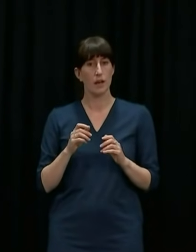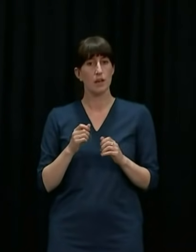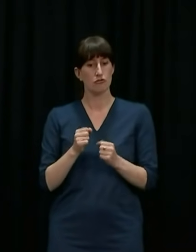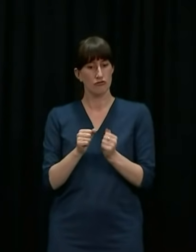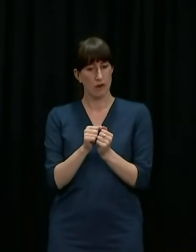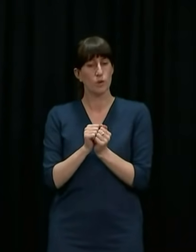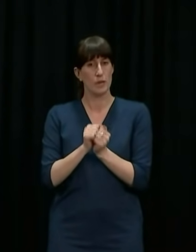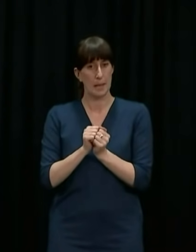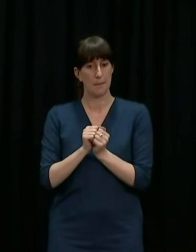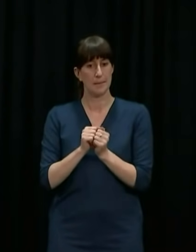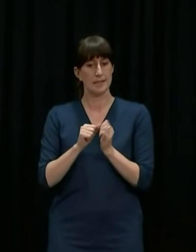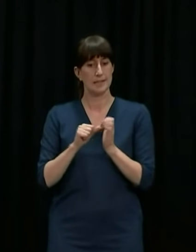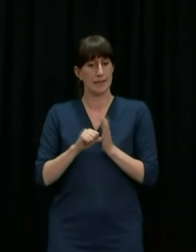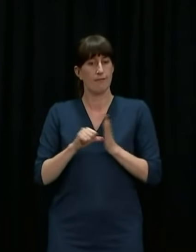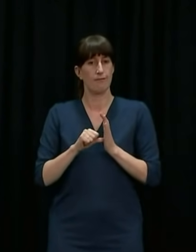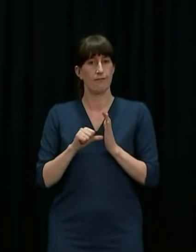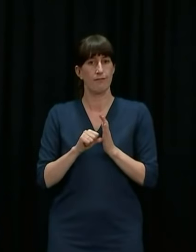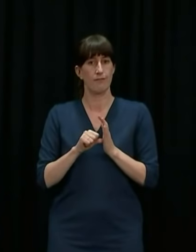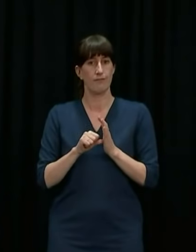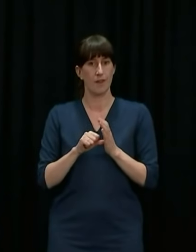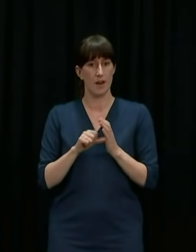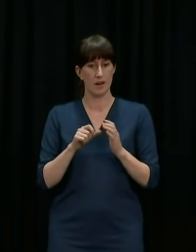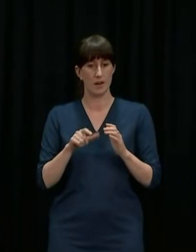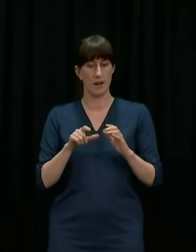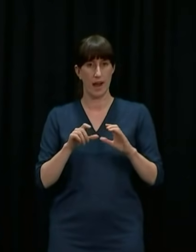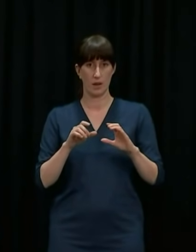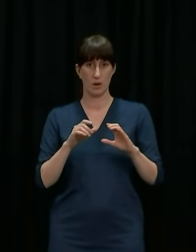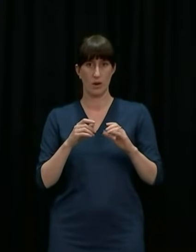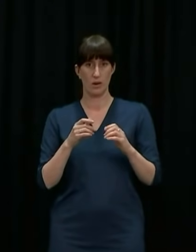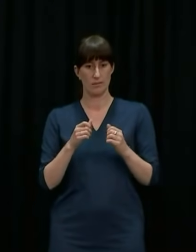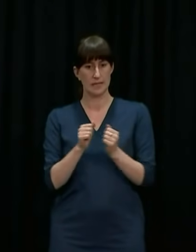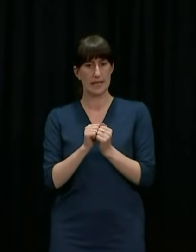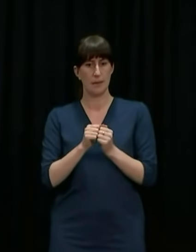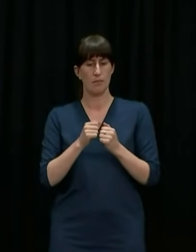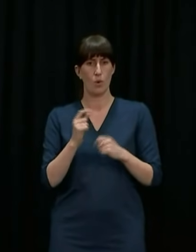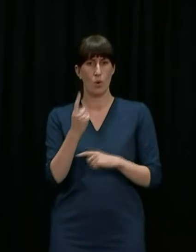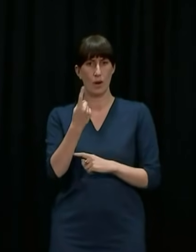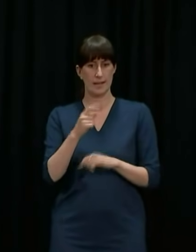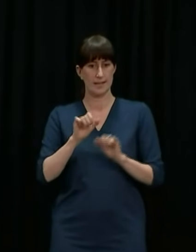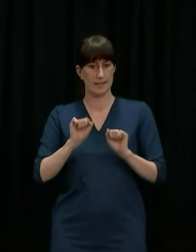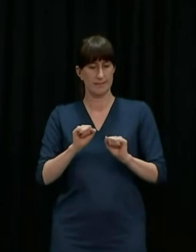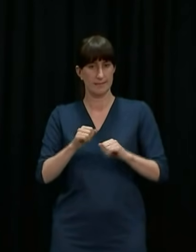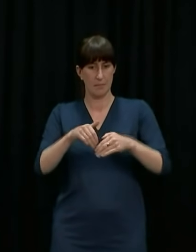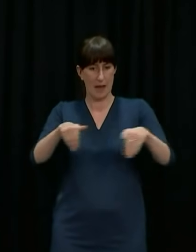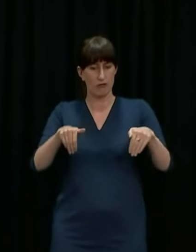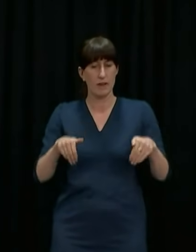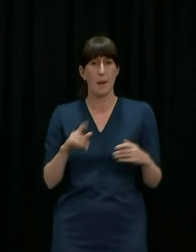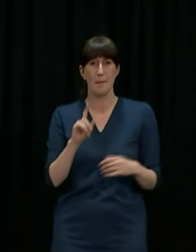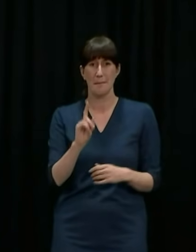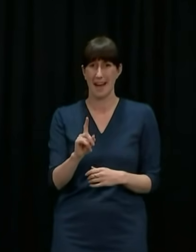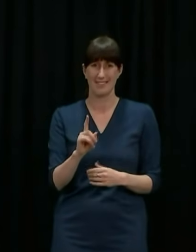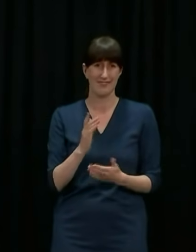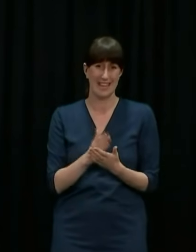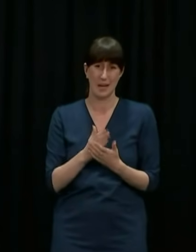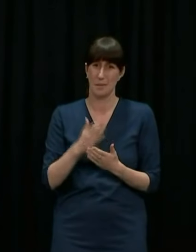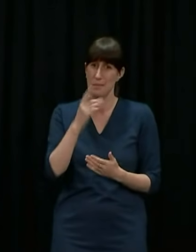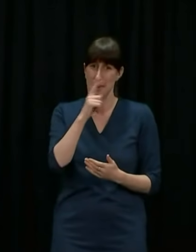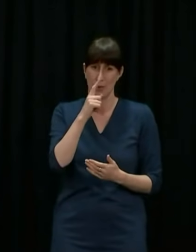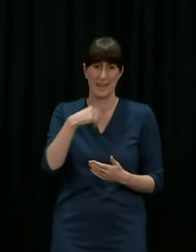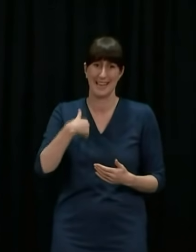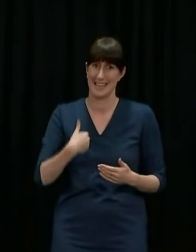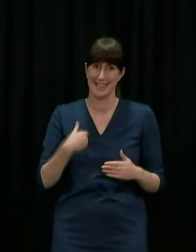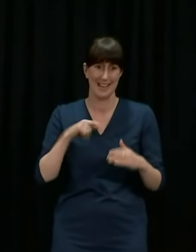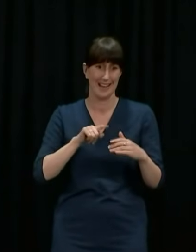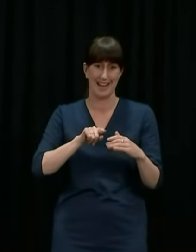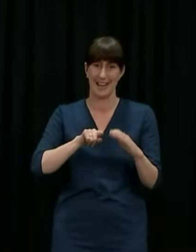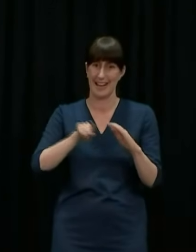isn't possible just to have no movement in and out of Auckland, which is what some would argue for. The reality is we've got to have goods moving